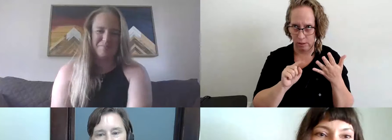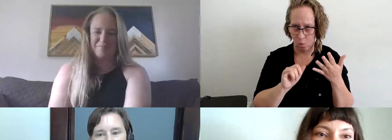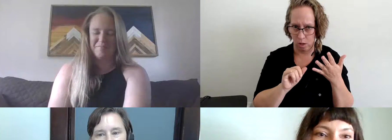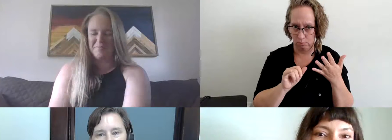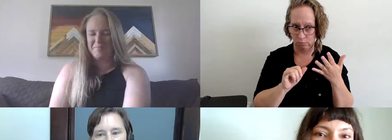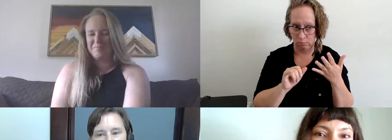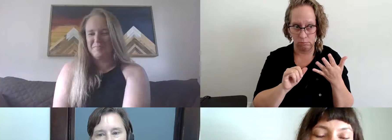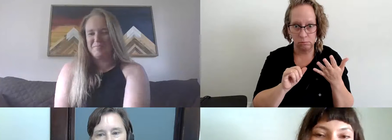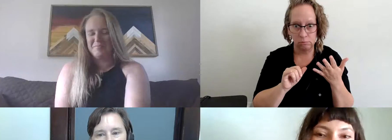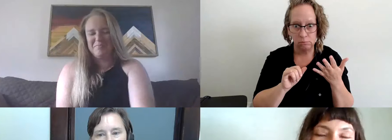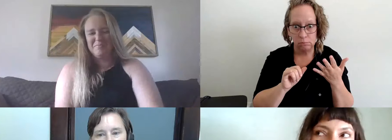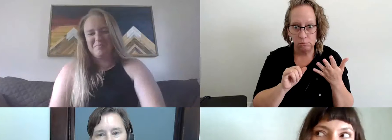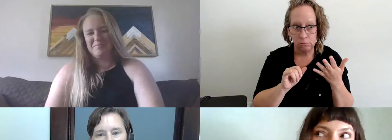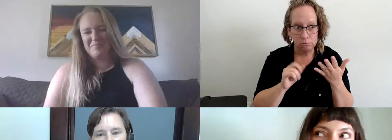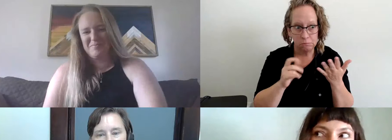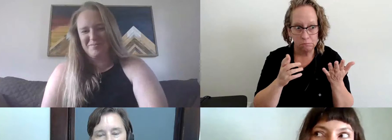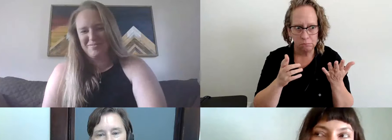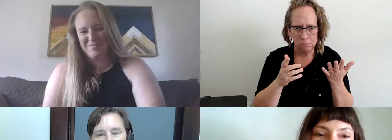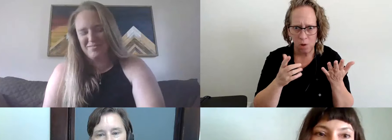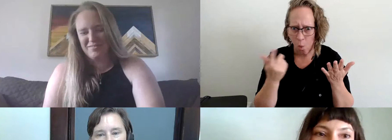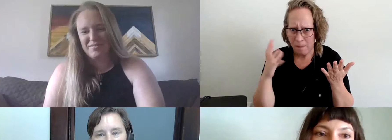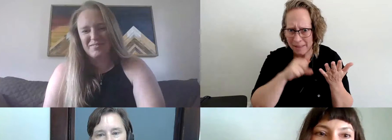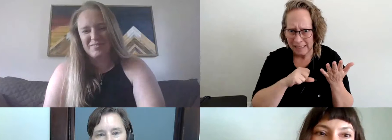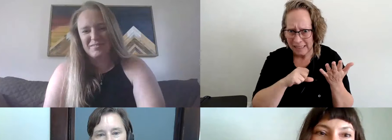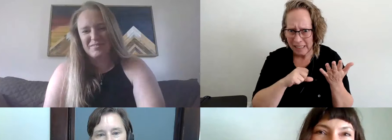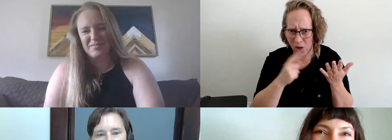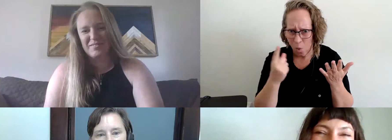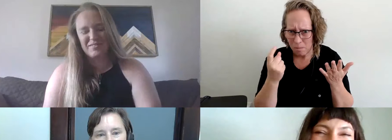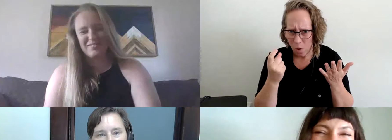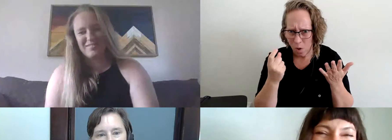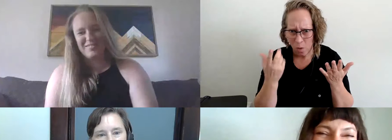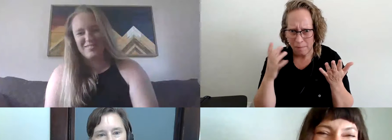TTY. What am I missing? There's one more.